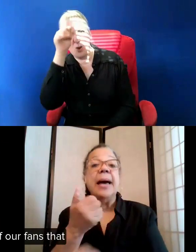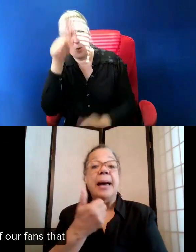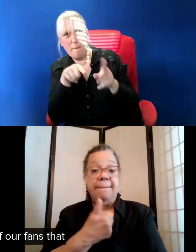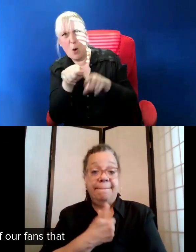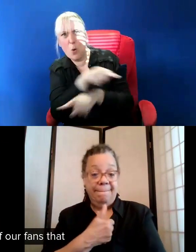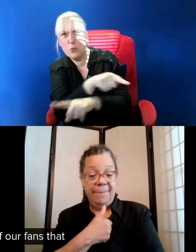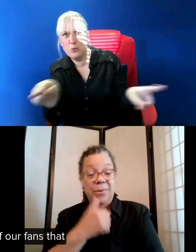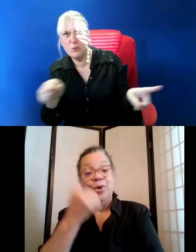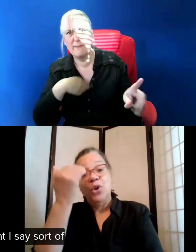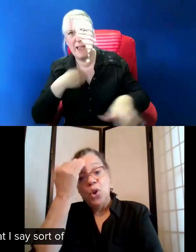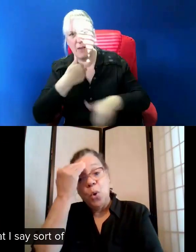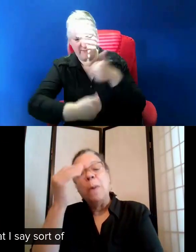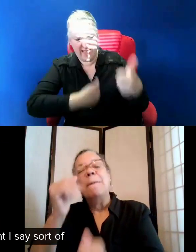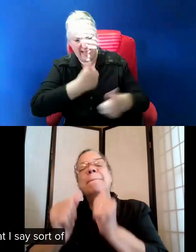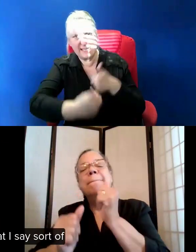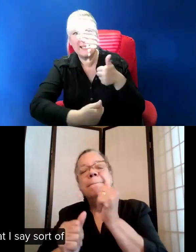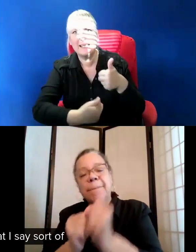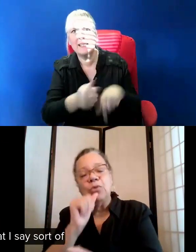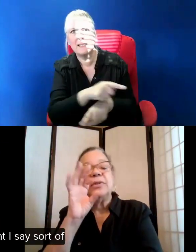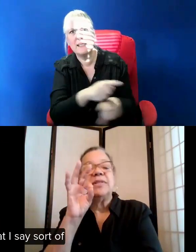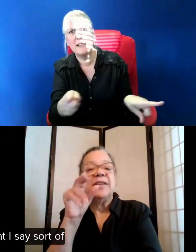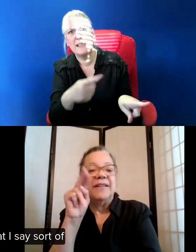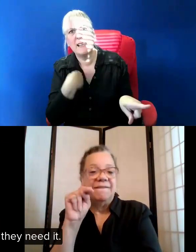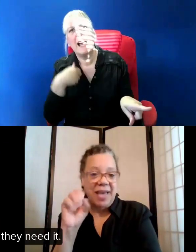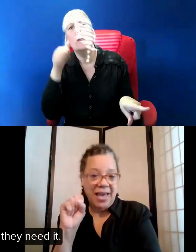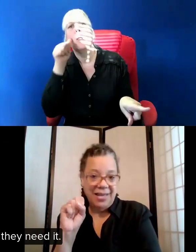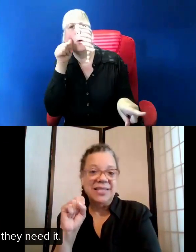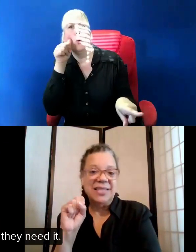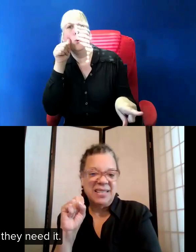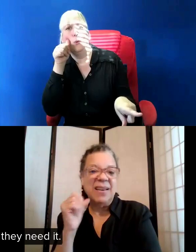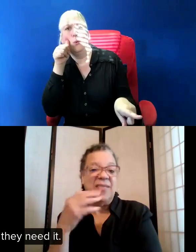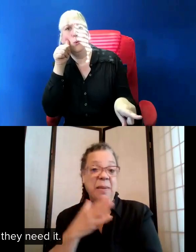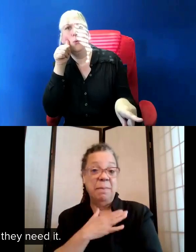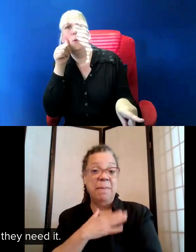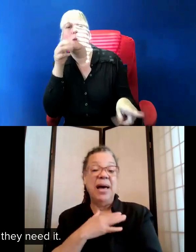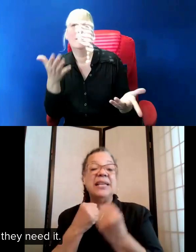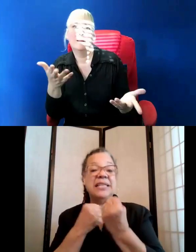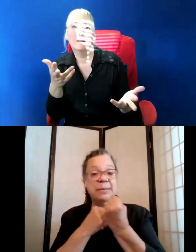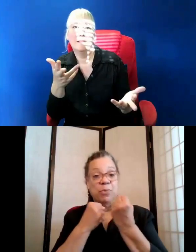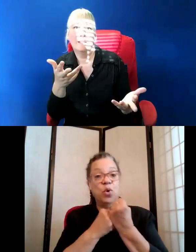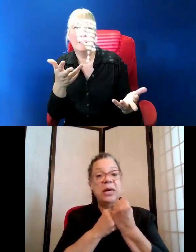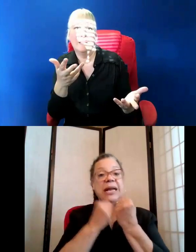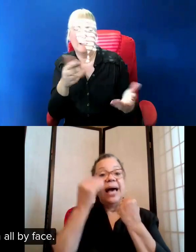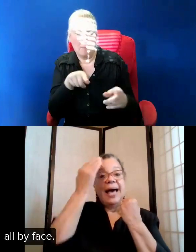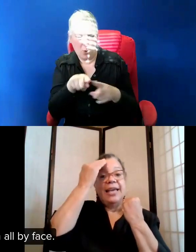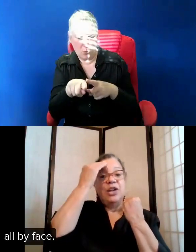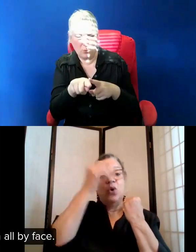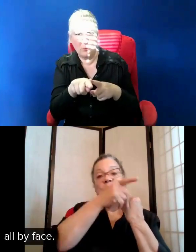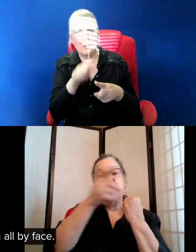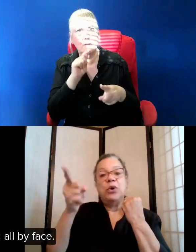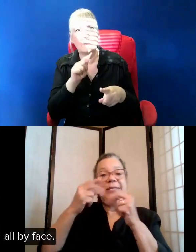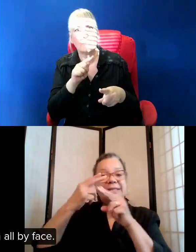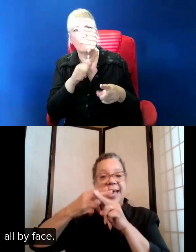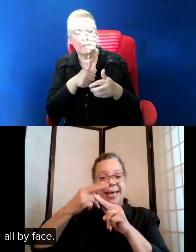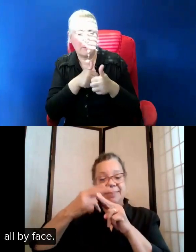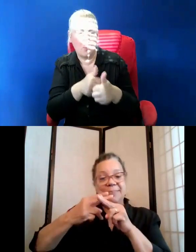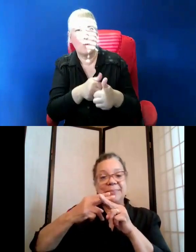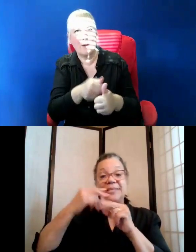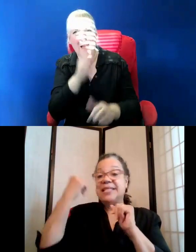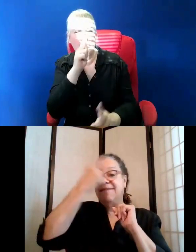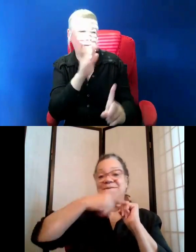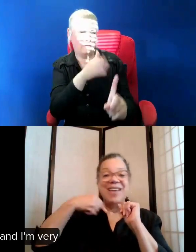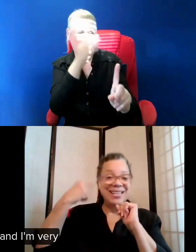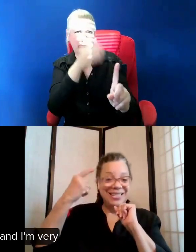most of our fans that are under what I say sort of my support if they need it. I know them all by face.